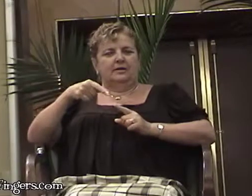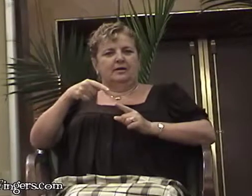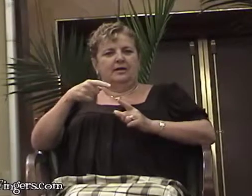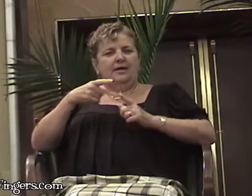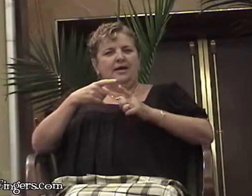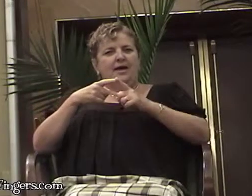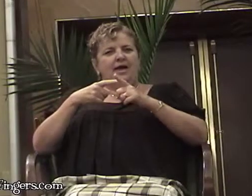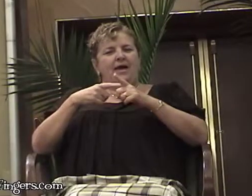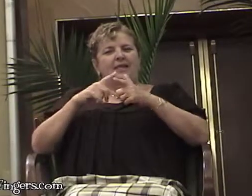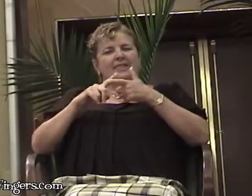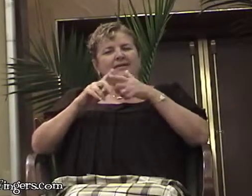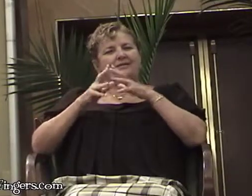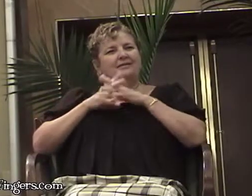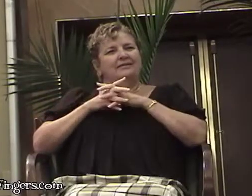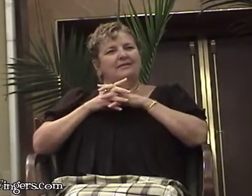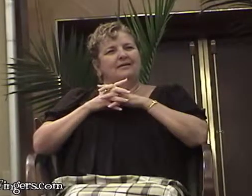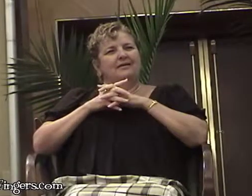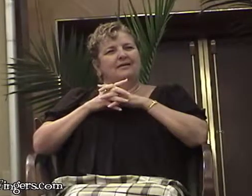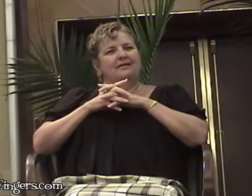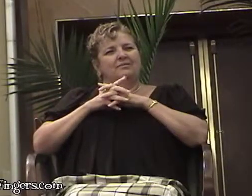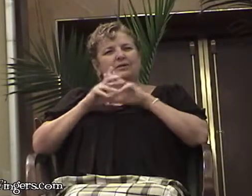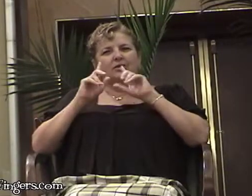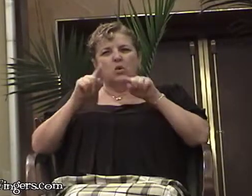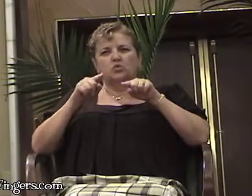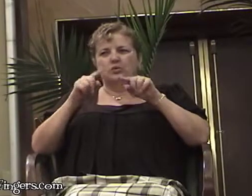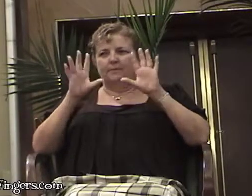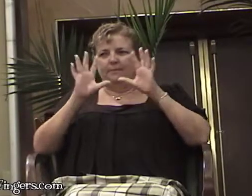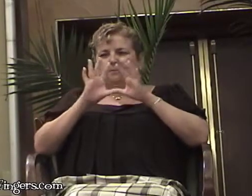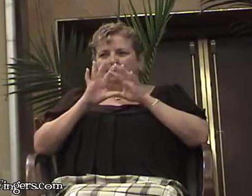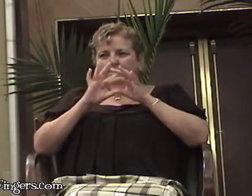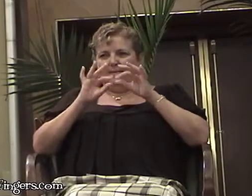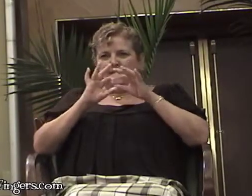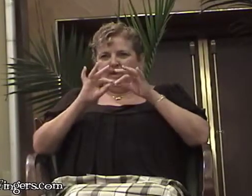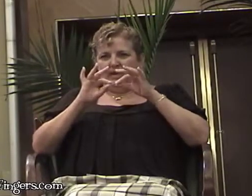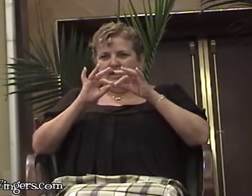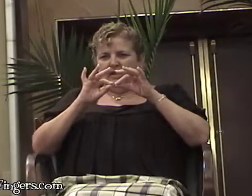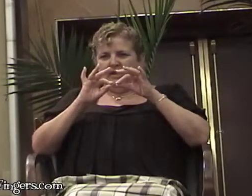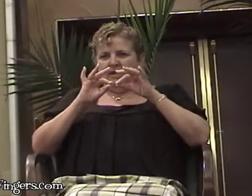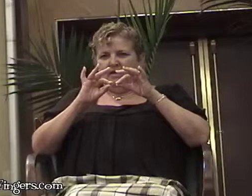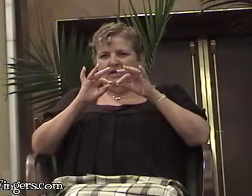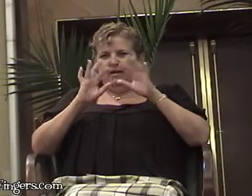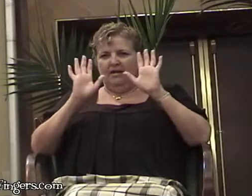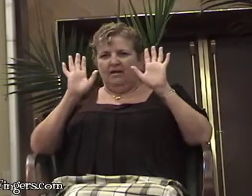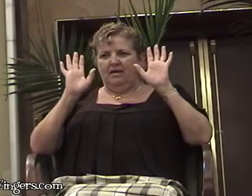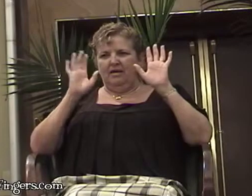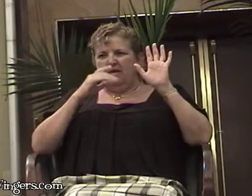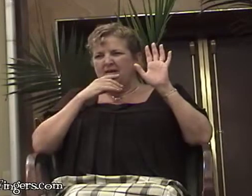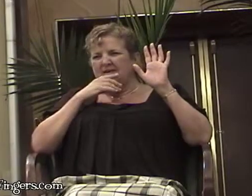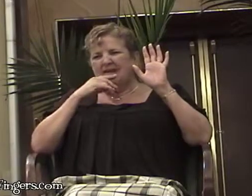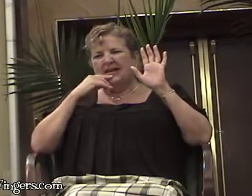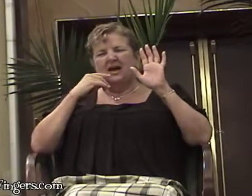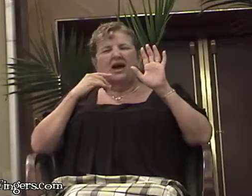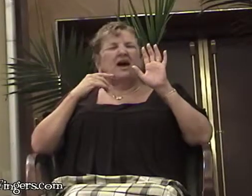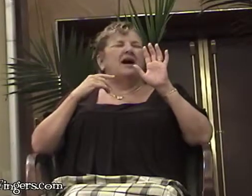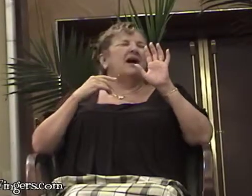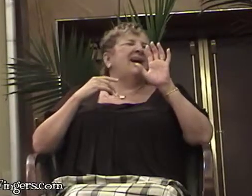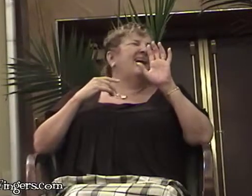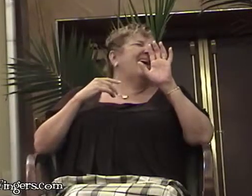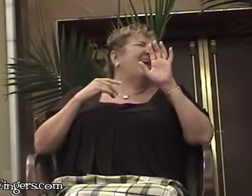a little quick, pulled the trigger a little, well, no pun intended, probably a little quick in seeking treatment. I said, man, I'm really not bad as these guys,